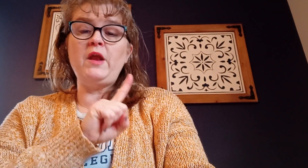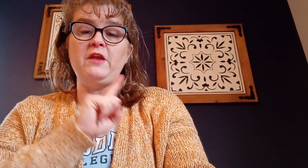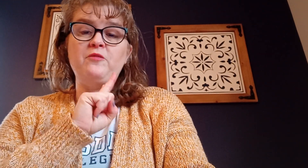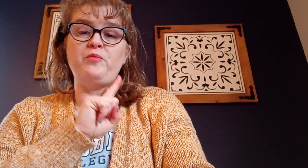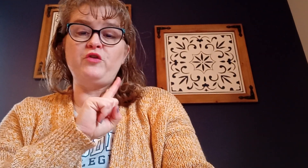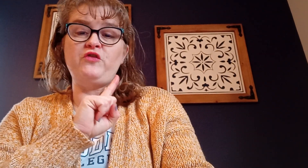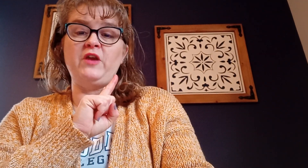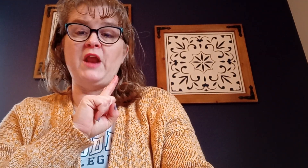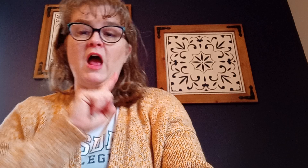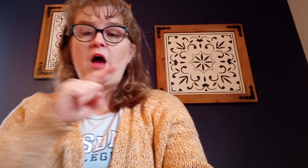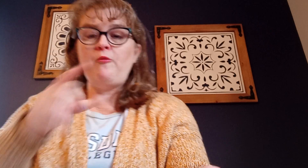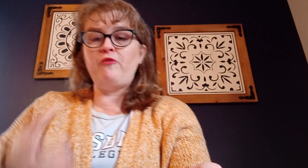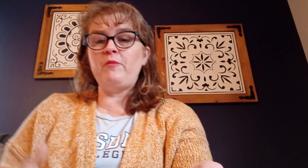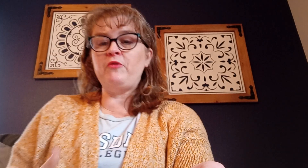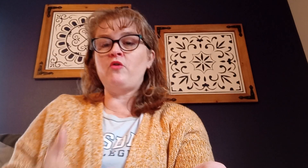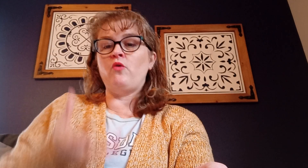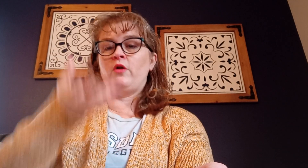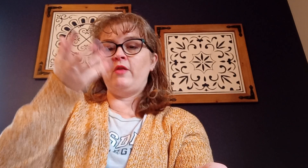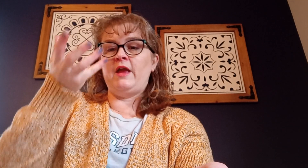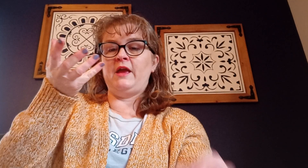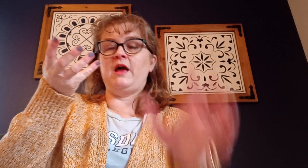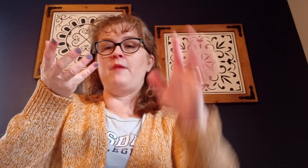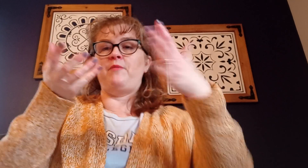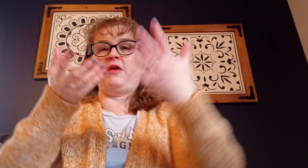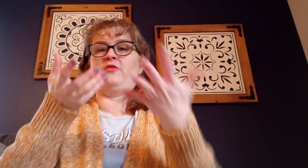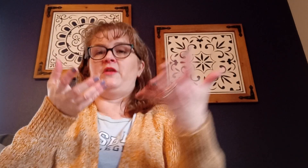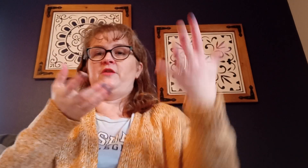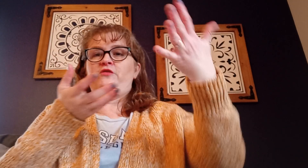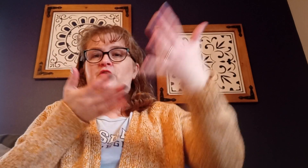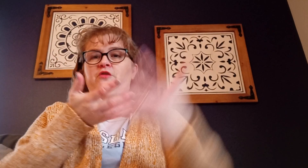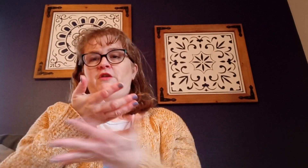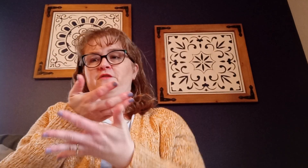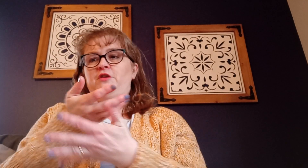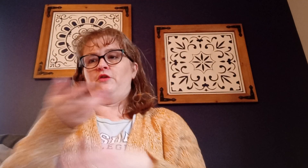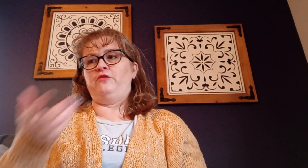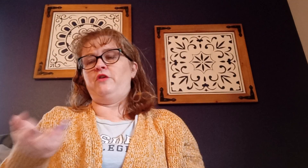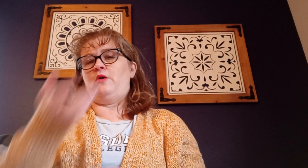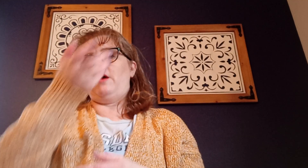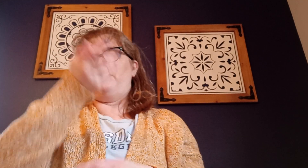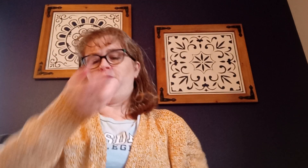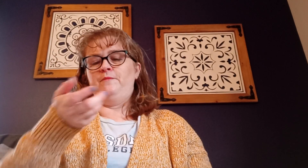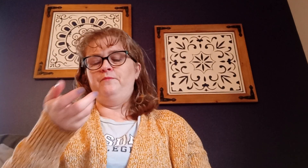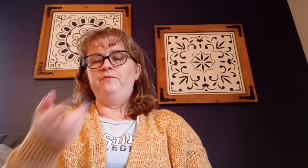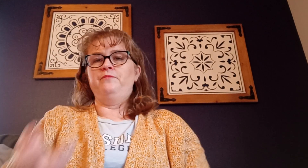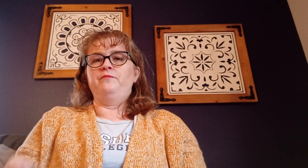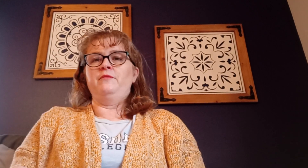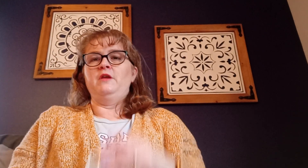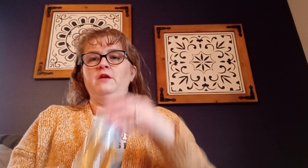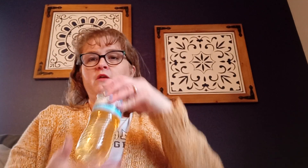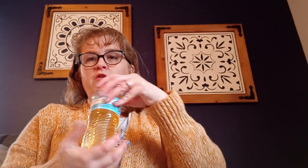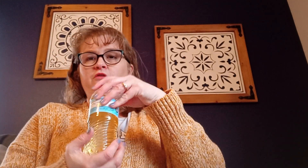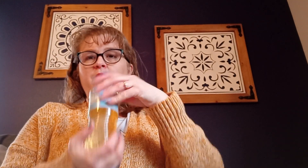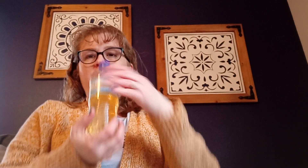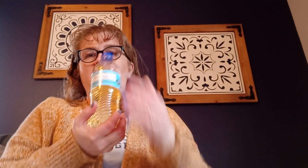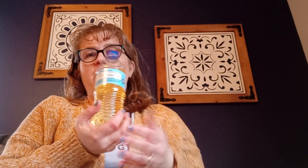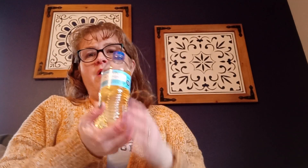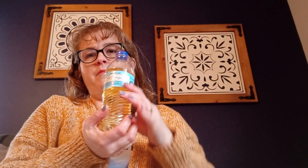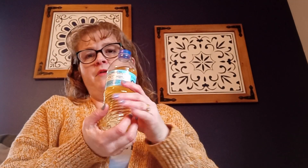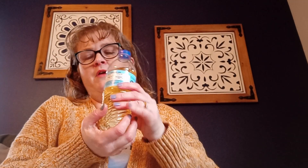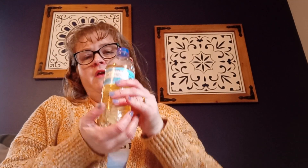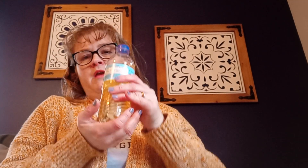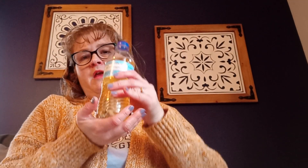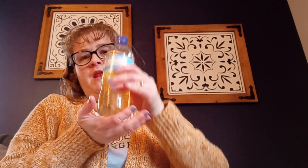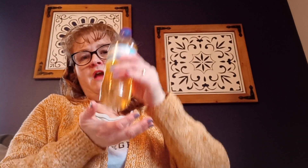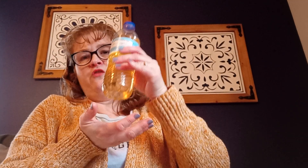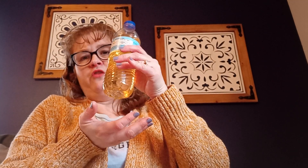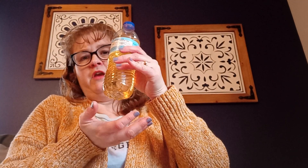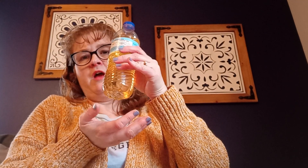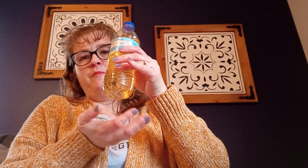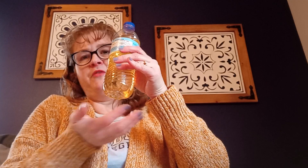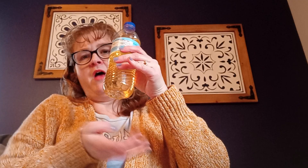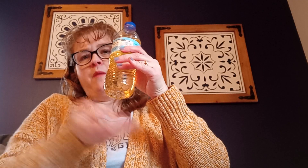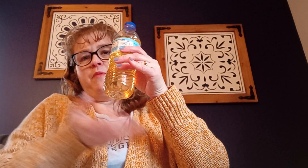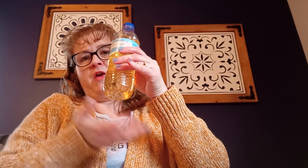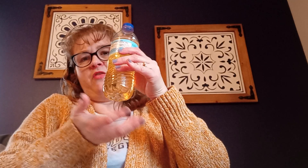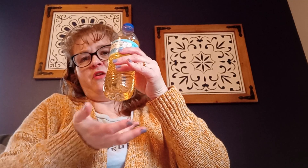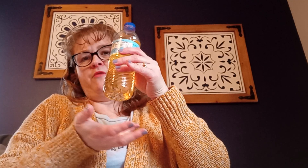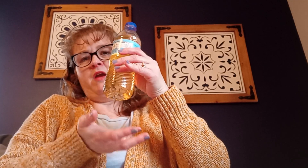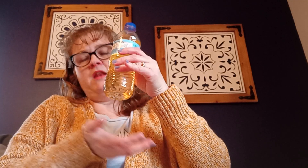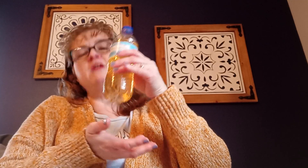is pushing up from the corallite cup, and then it secretes new. So here's your polyp. It actually comes up, and then right